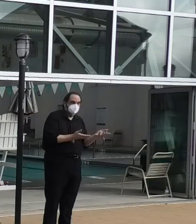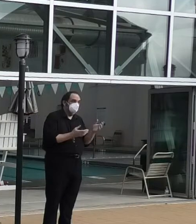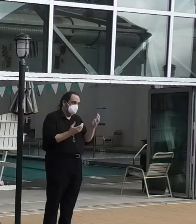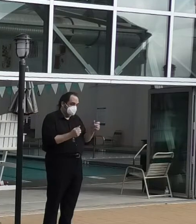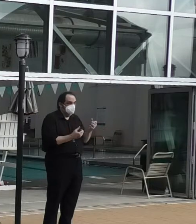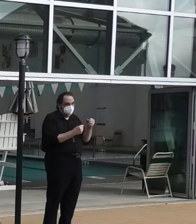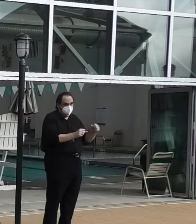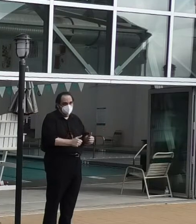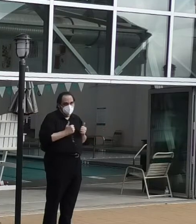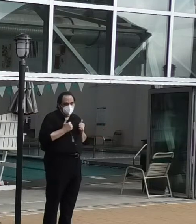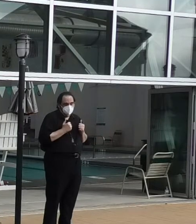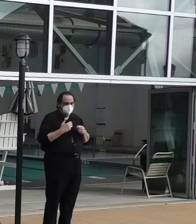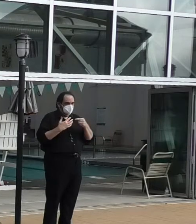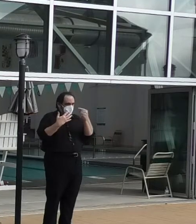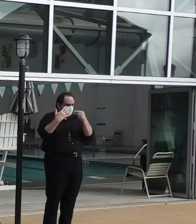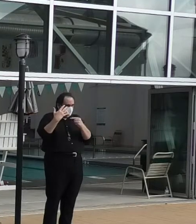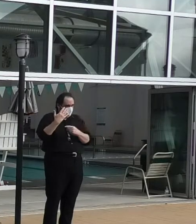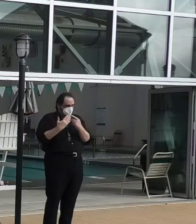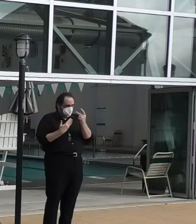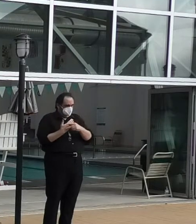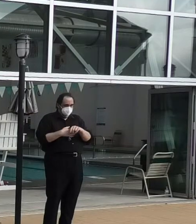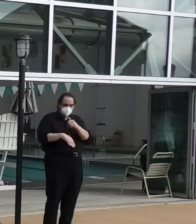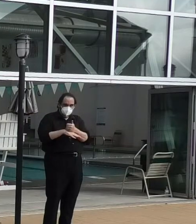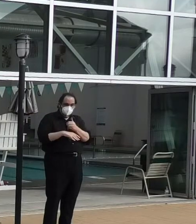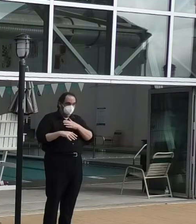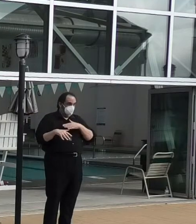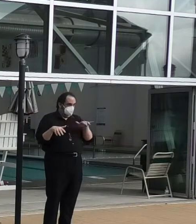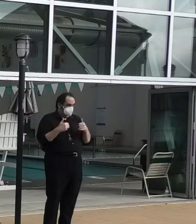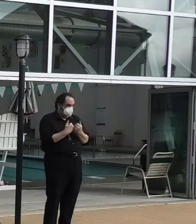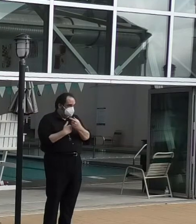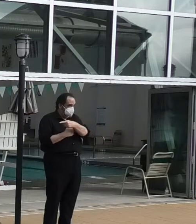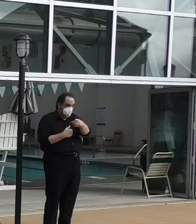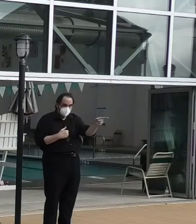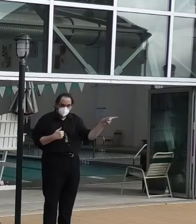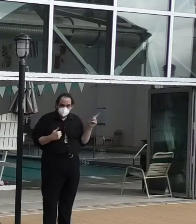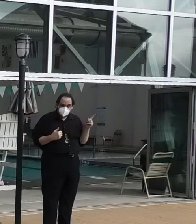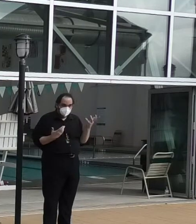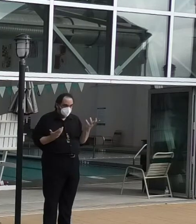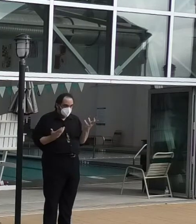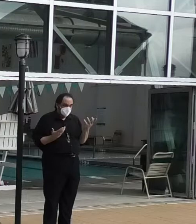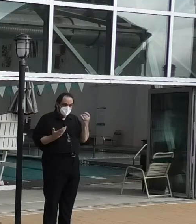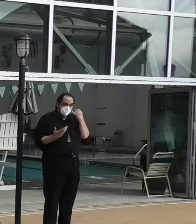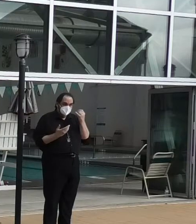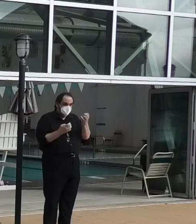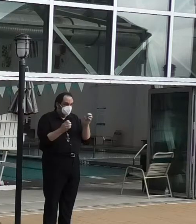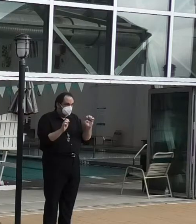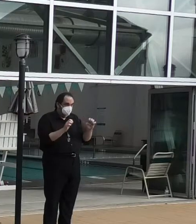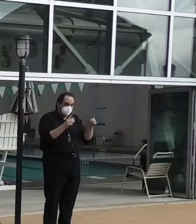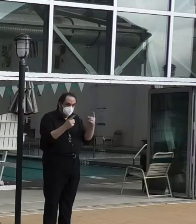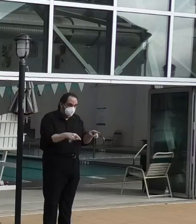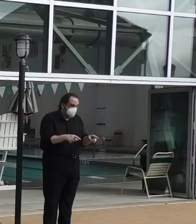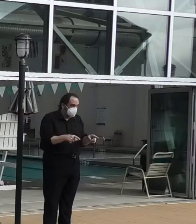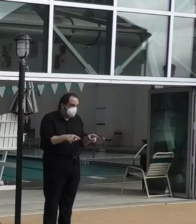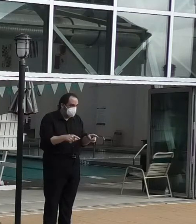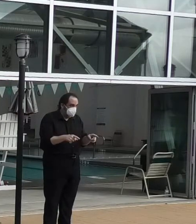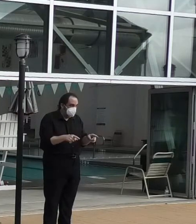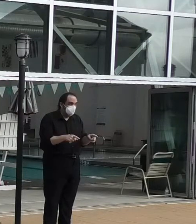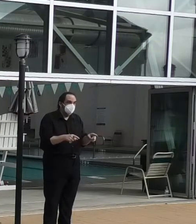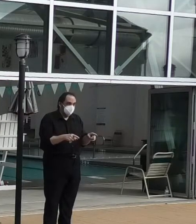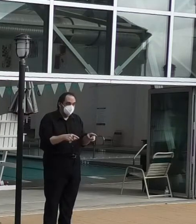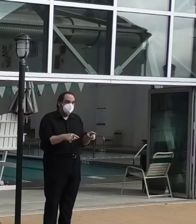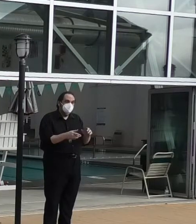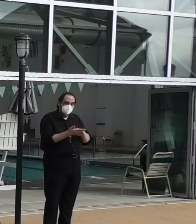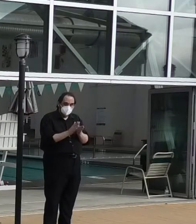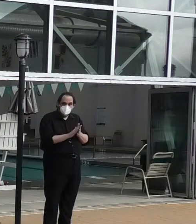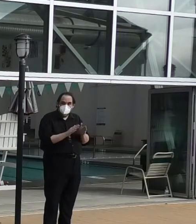these programs and infrastructure put in place, my challenge to everyone out there is, if an emergency happens, be an